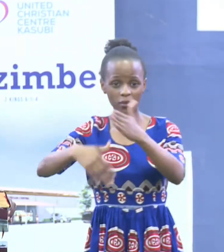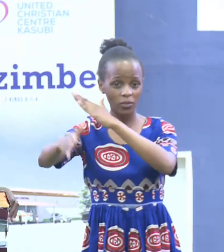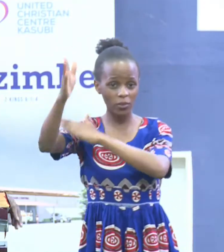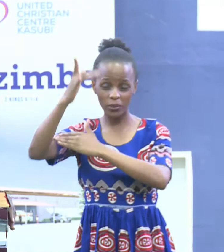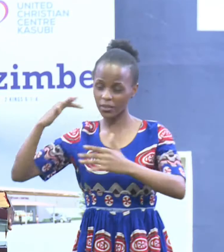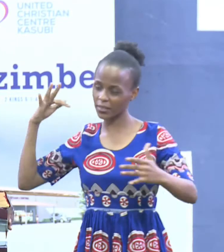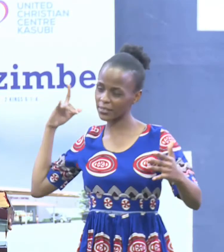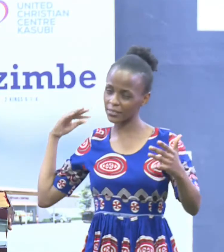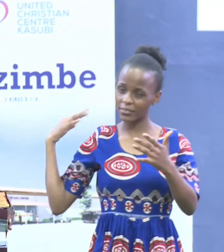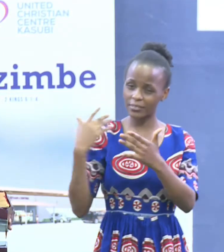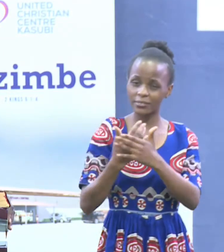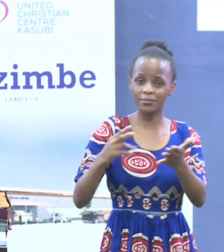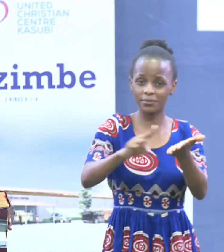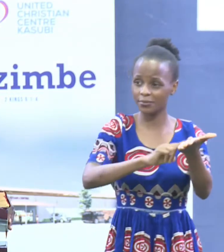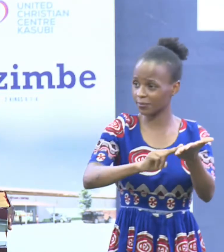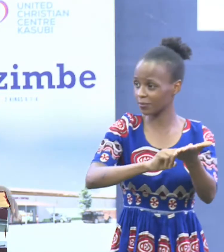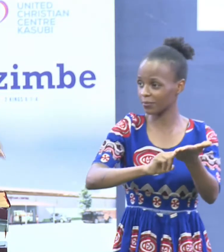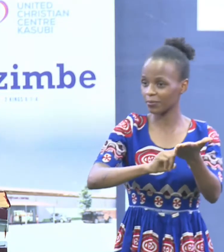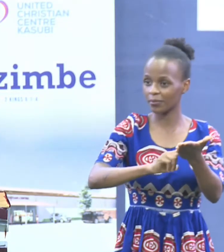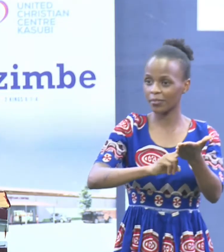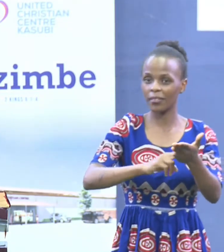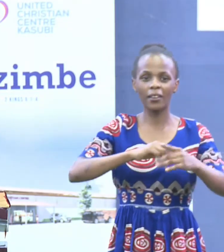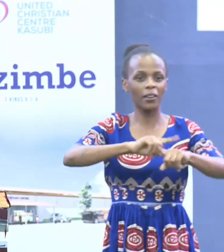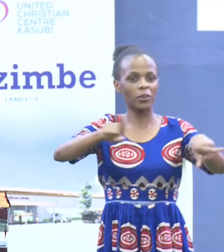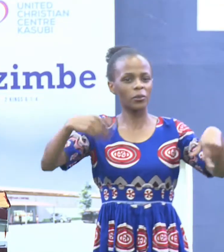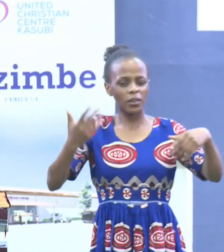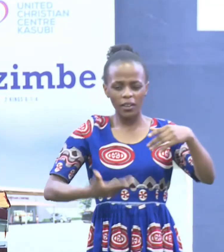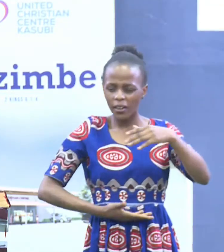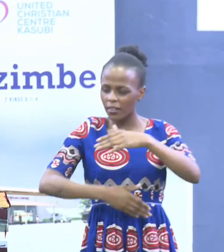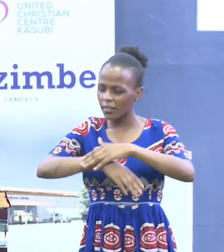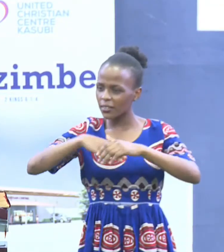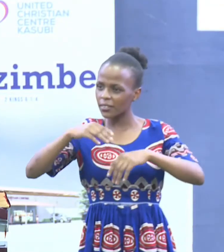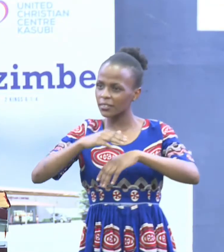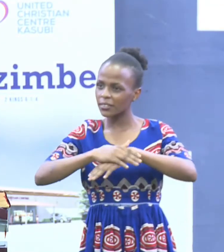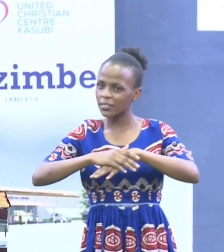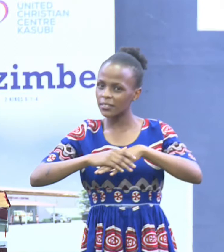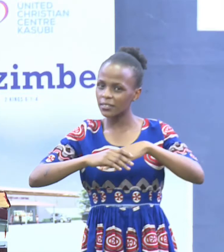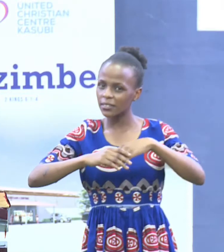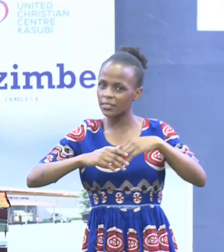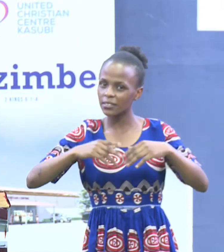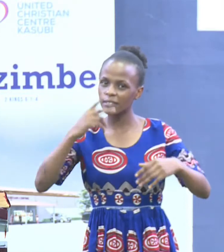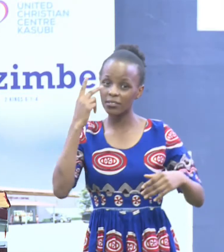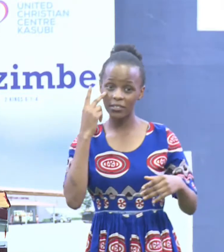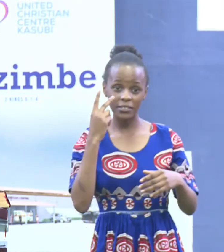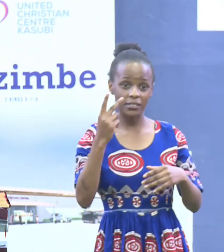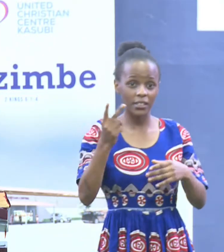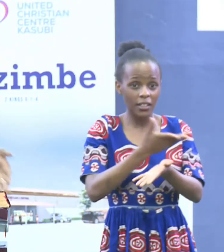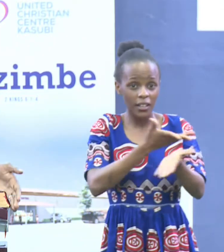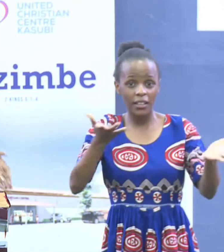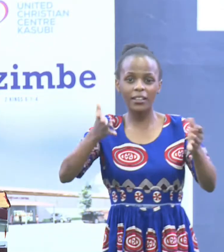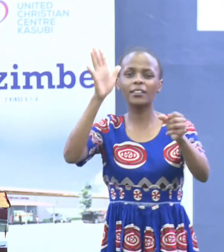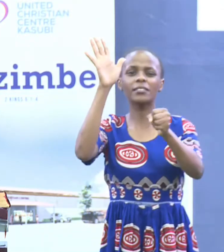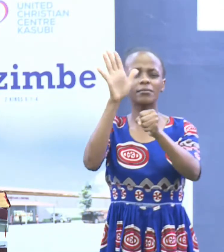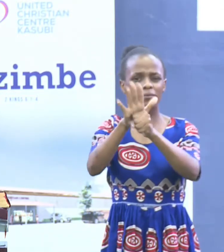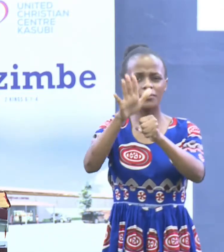The first affliction that the Lord had used. Twali tetubirabyeko twali tetubirabyeko conditions nyingi